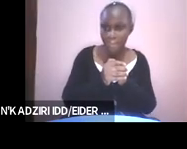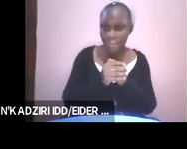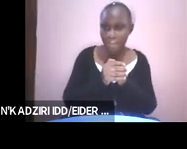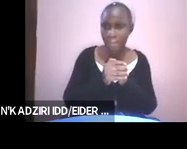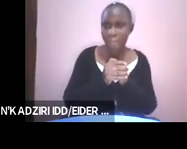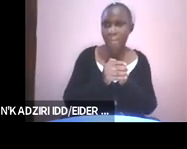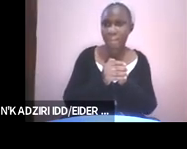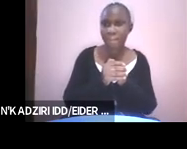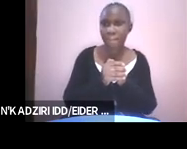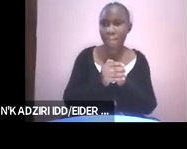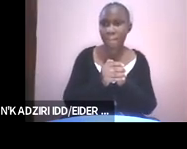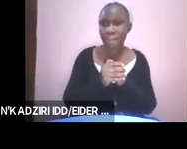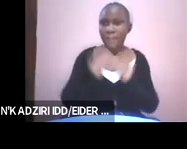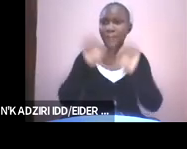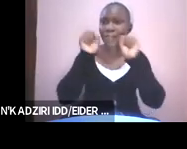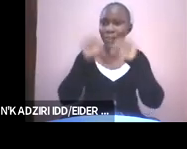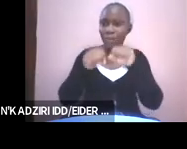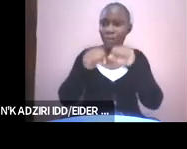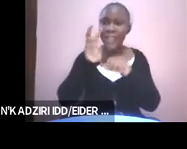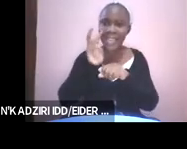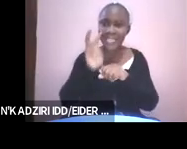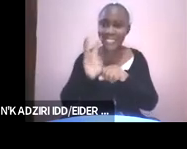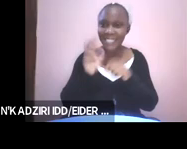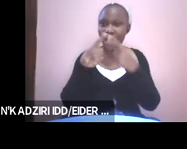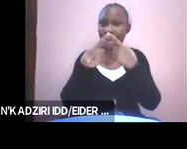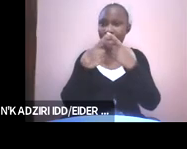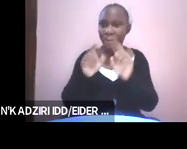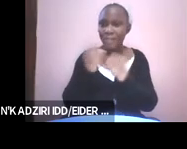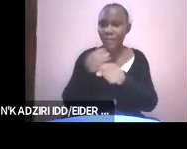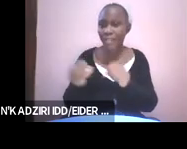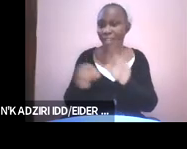Sorry. Joy is the brilliant host of this